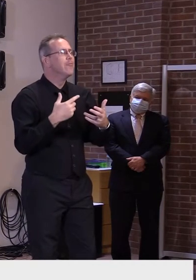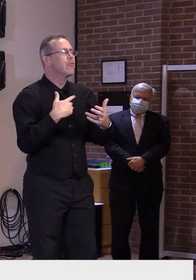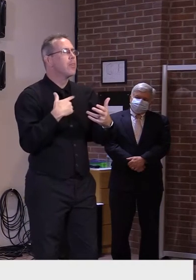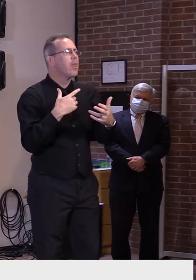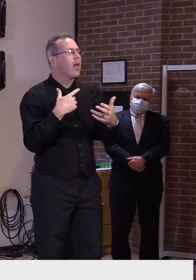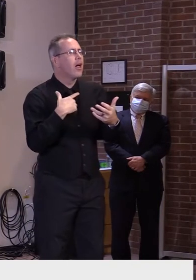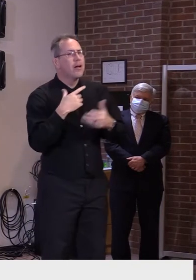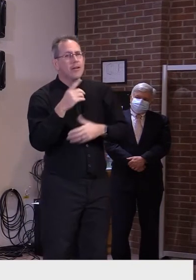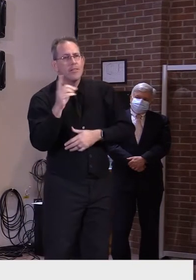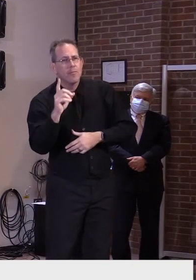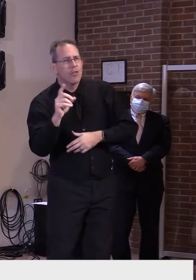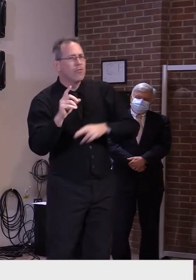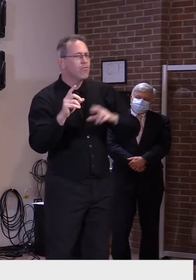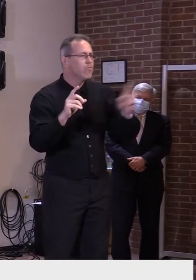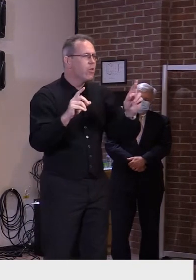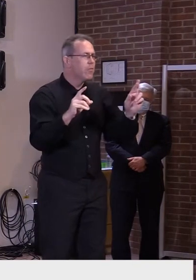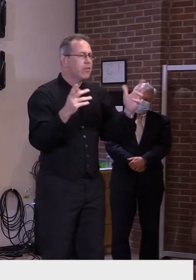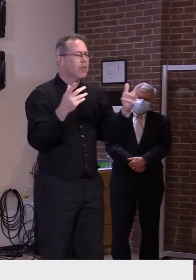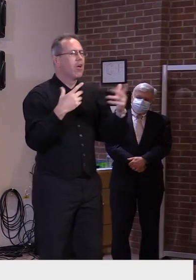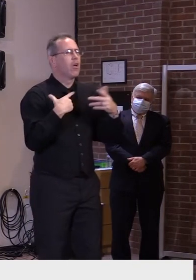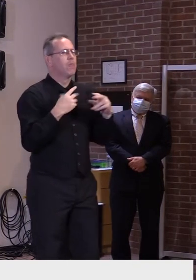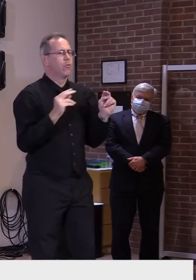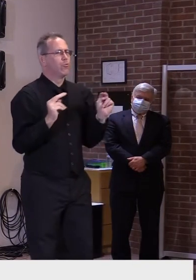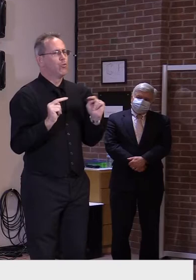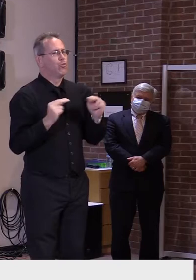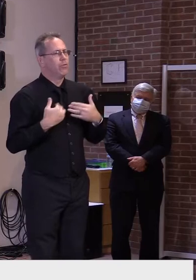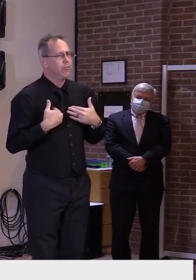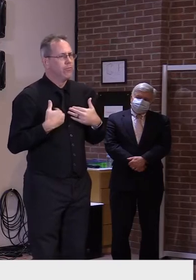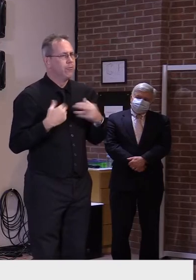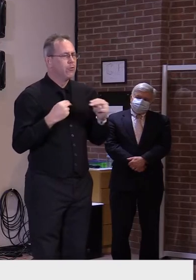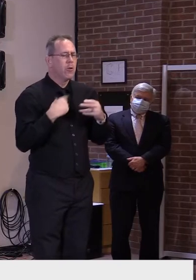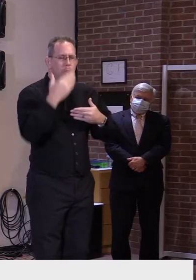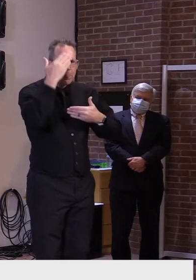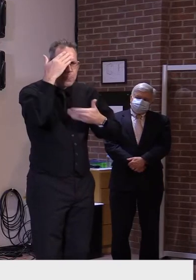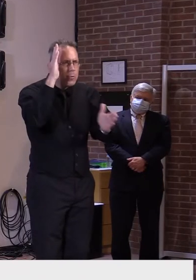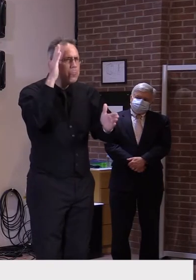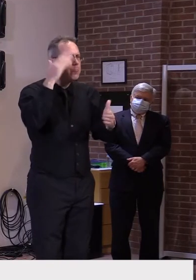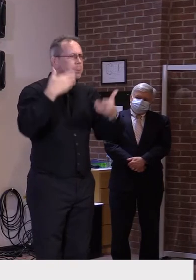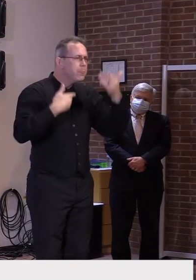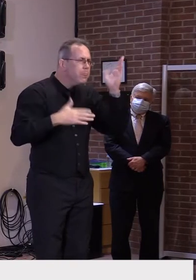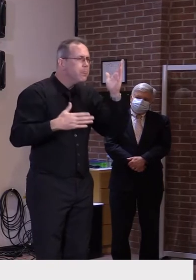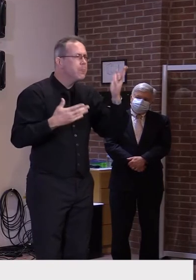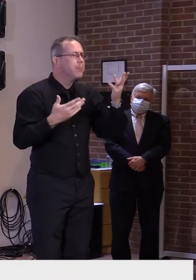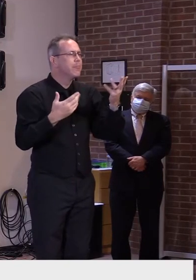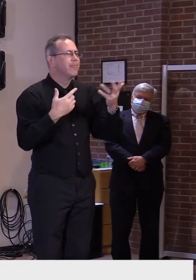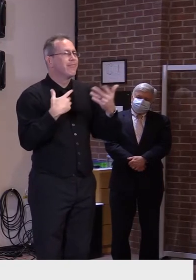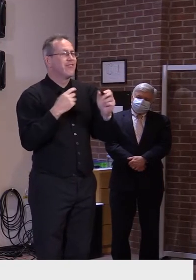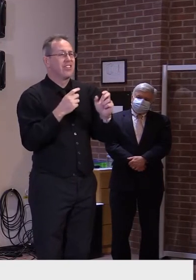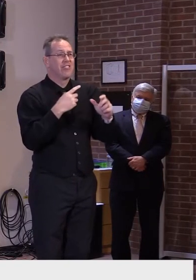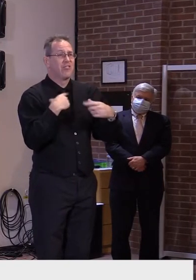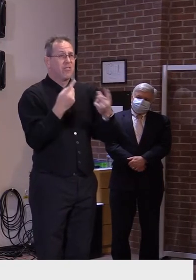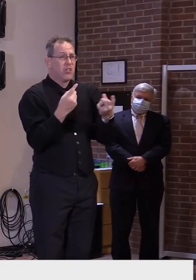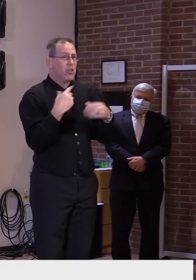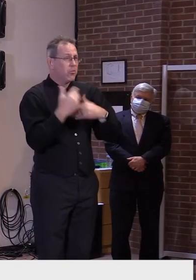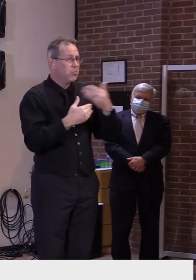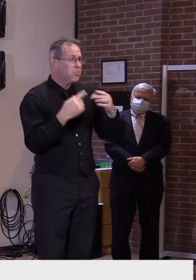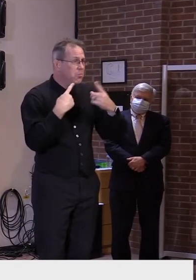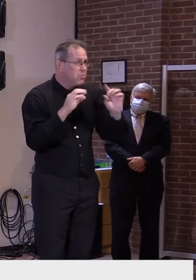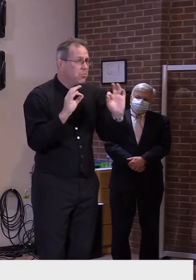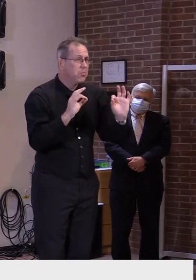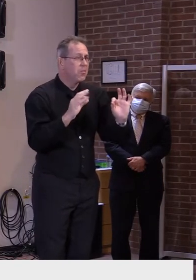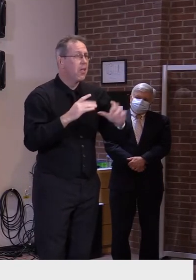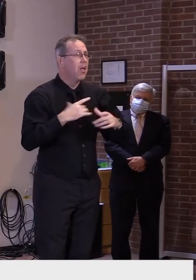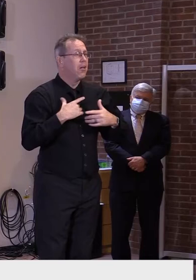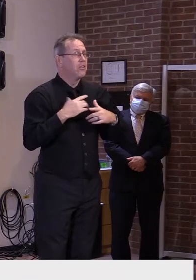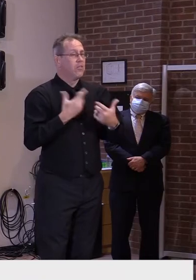minority, unfortunately. And, I've served my entire political life in the minority, and I'm not sure that I want to jump